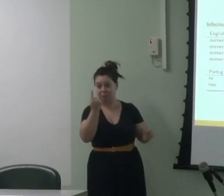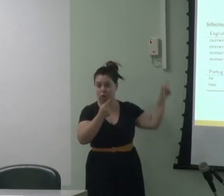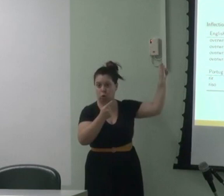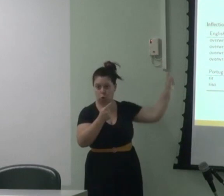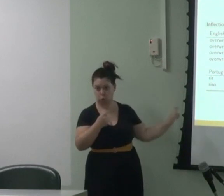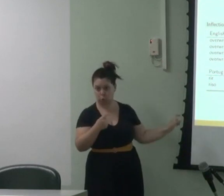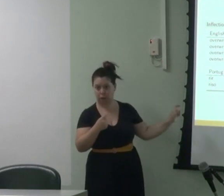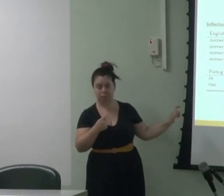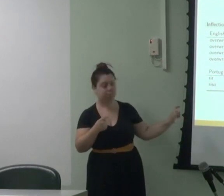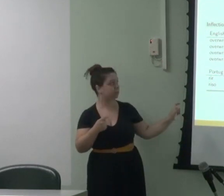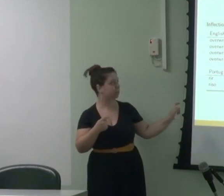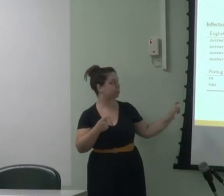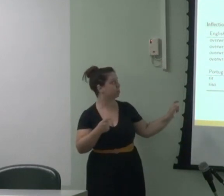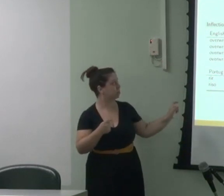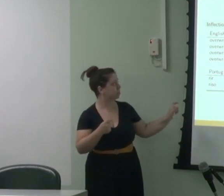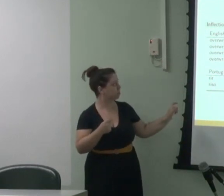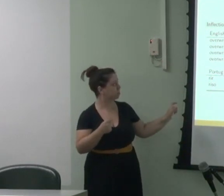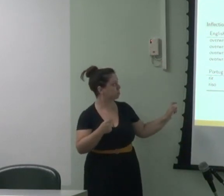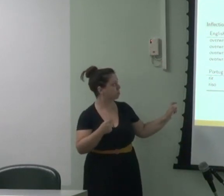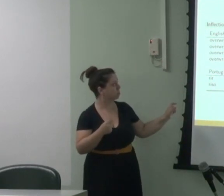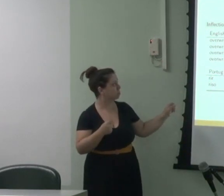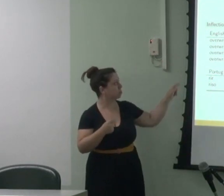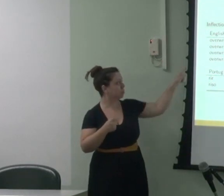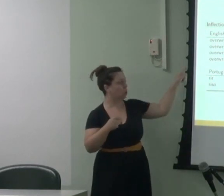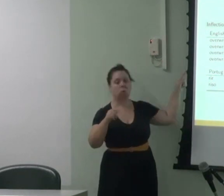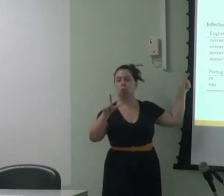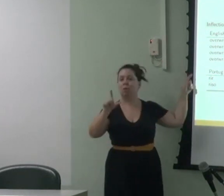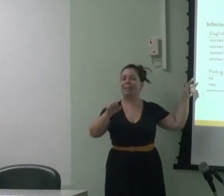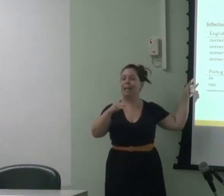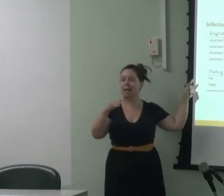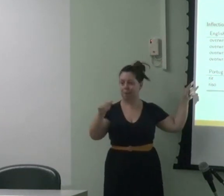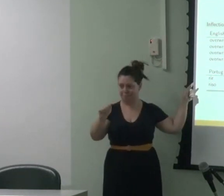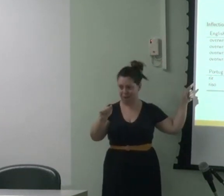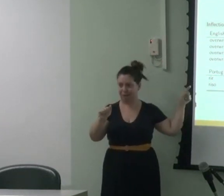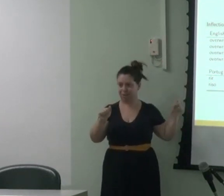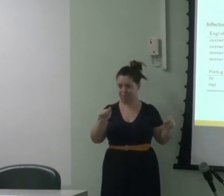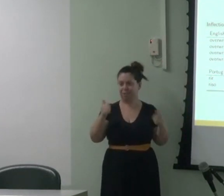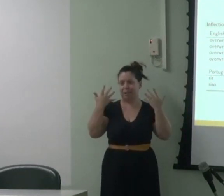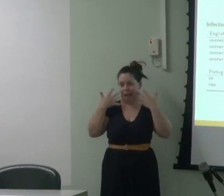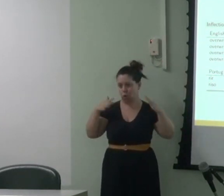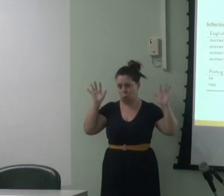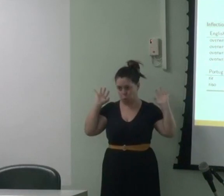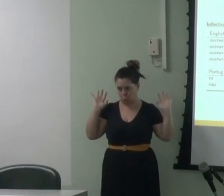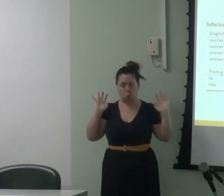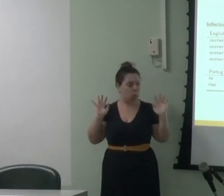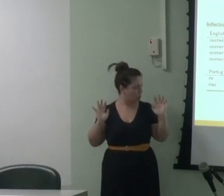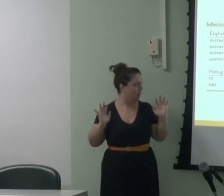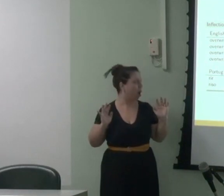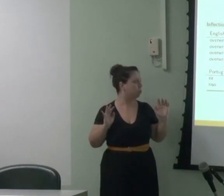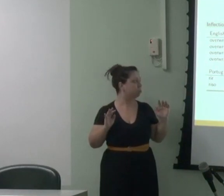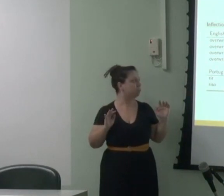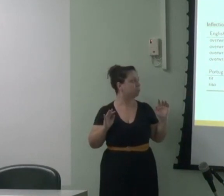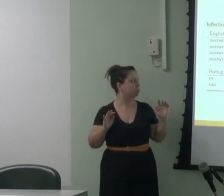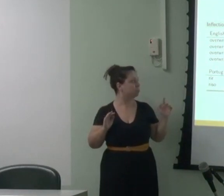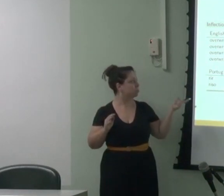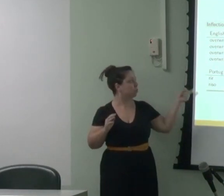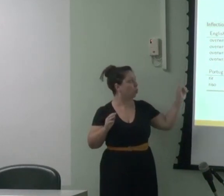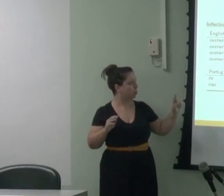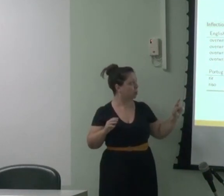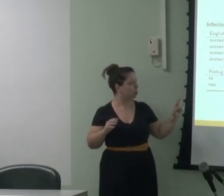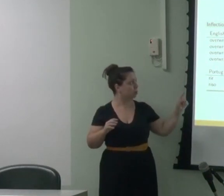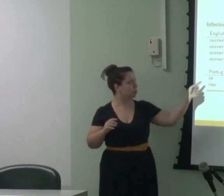the citation form, the lemma. In the second column, what follows is the word form. So we